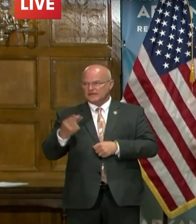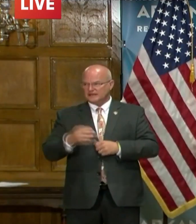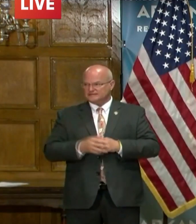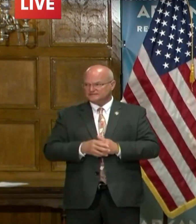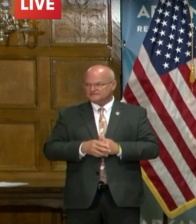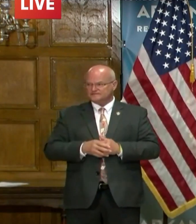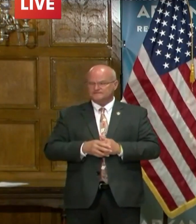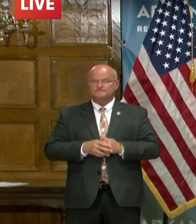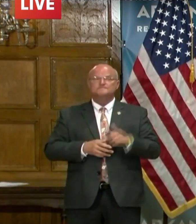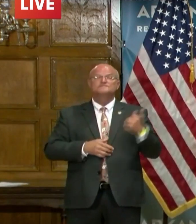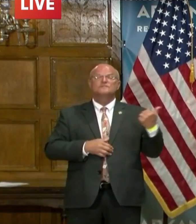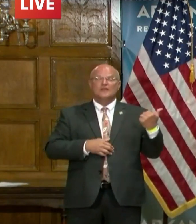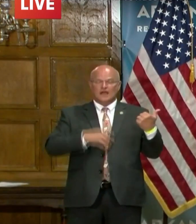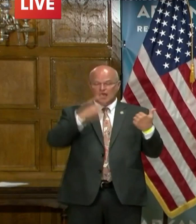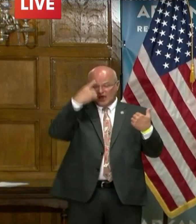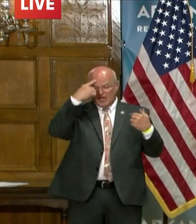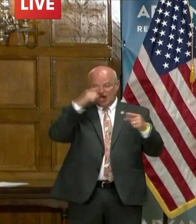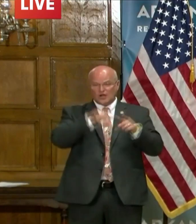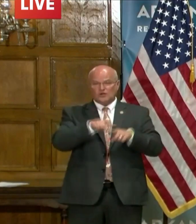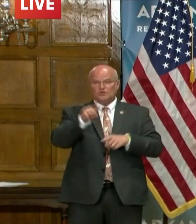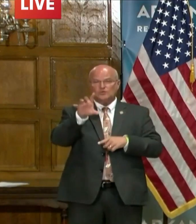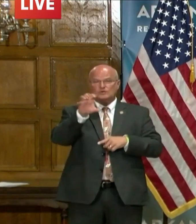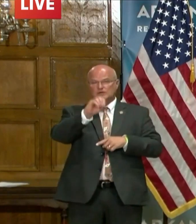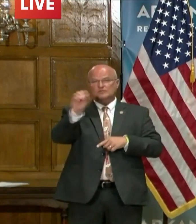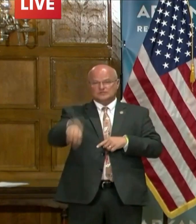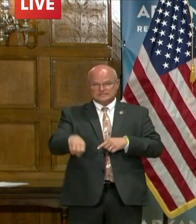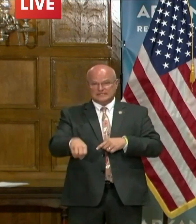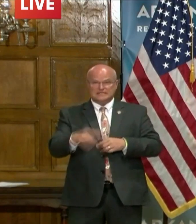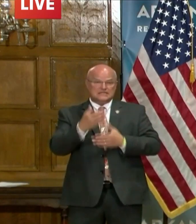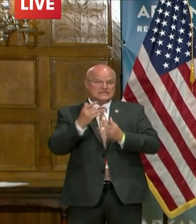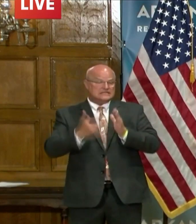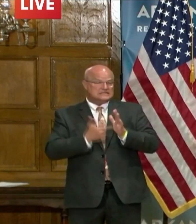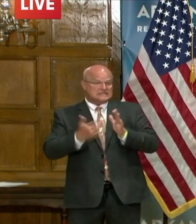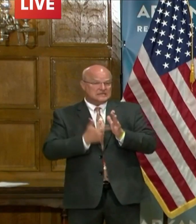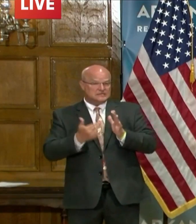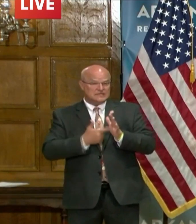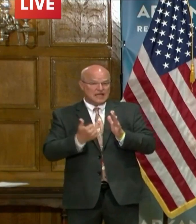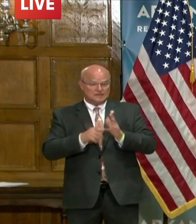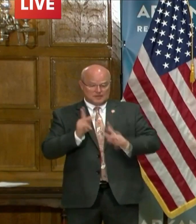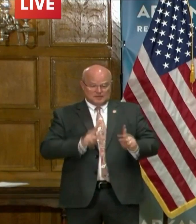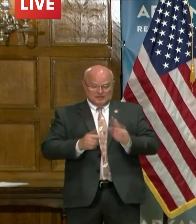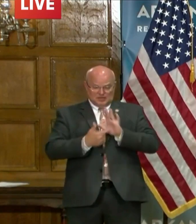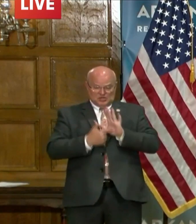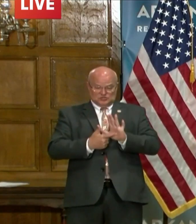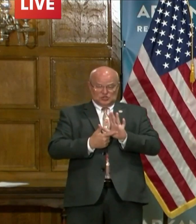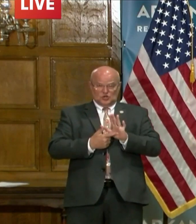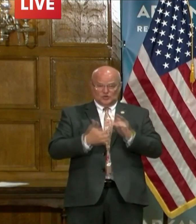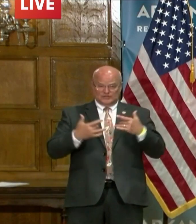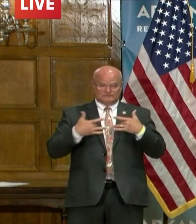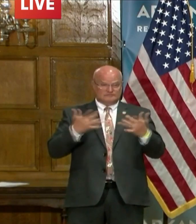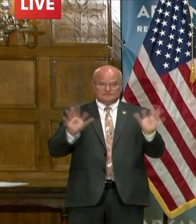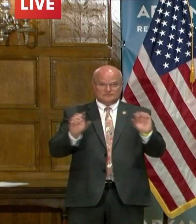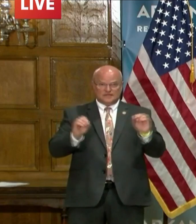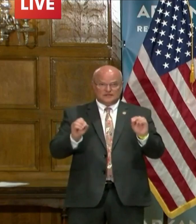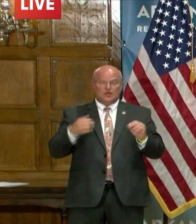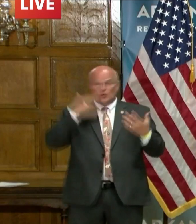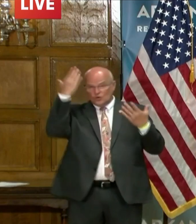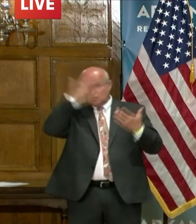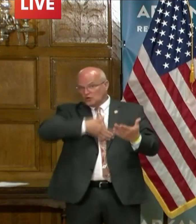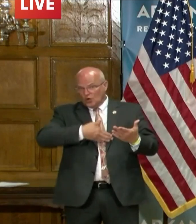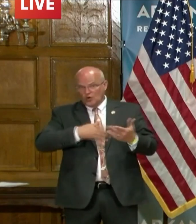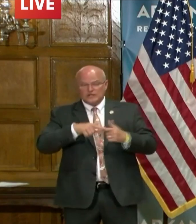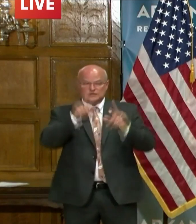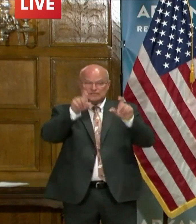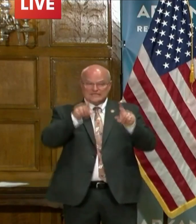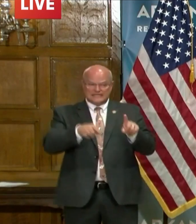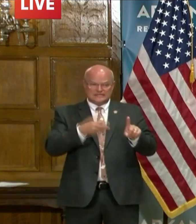Yes, I agree 100% with what the governor has said. There are some cases that are asymptomatic, never developed symptoms. We would not know about them